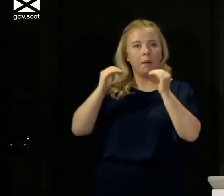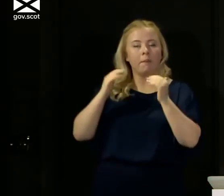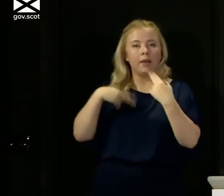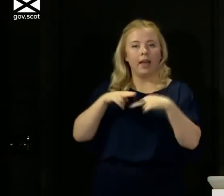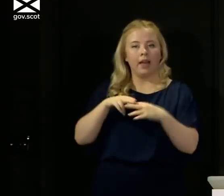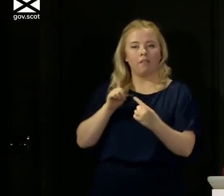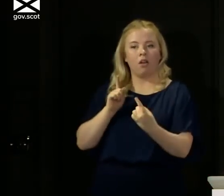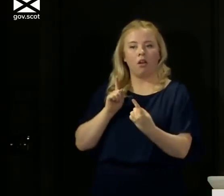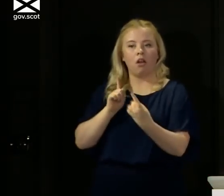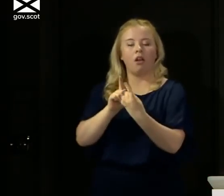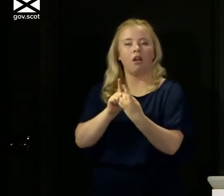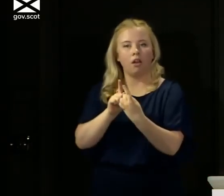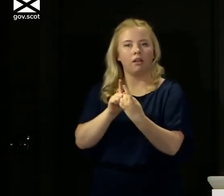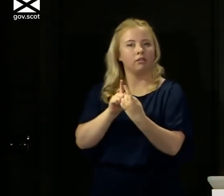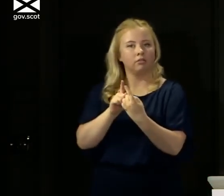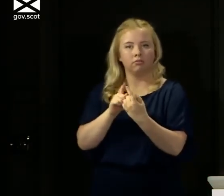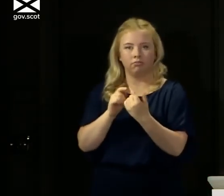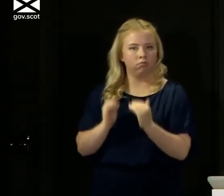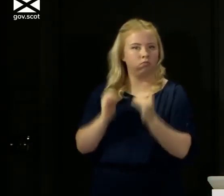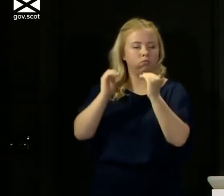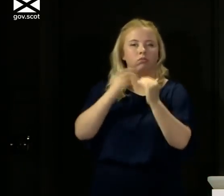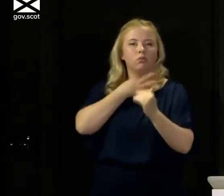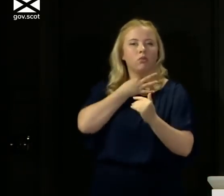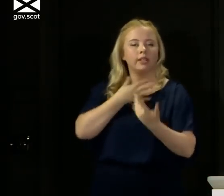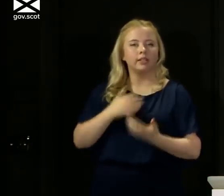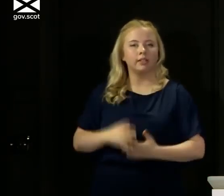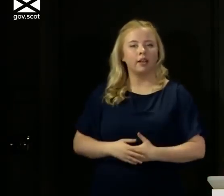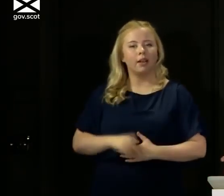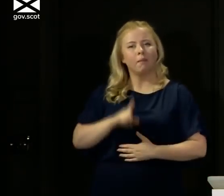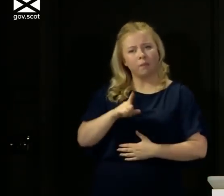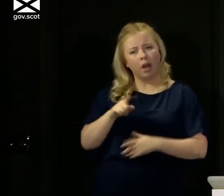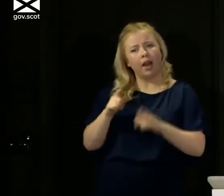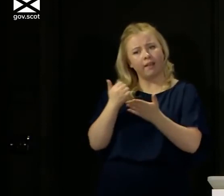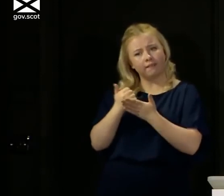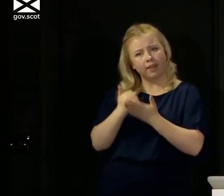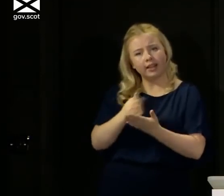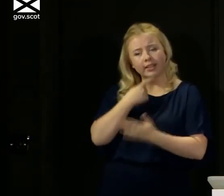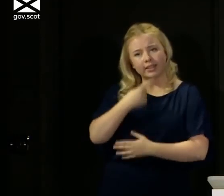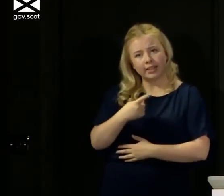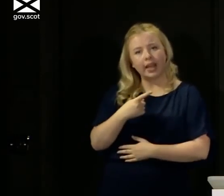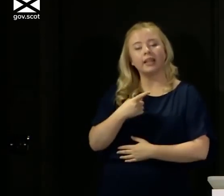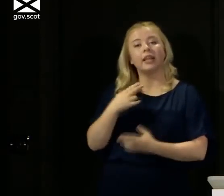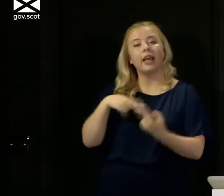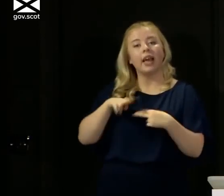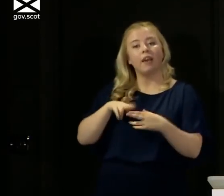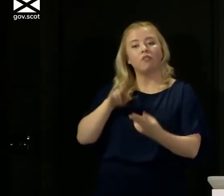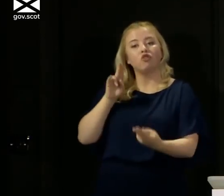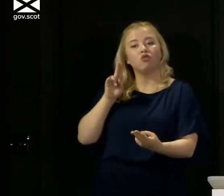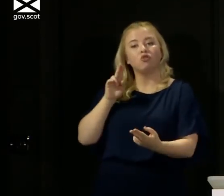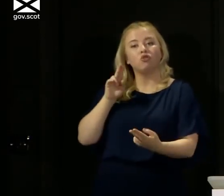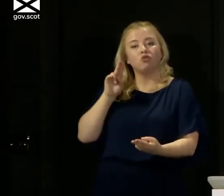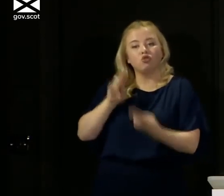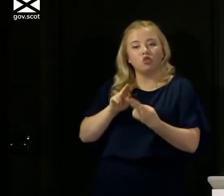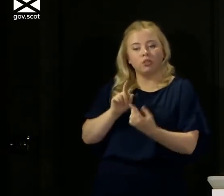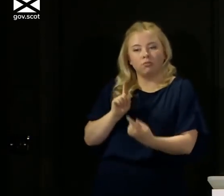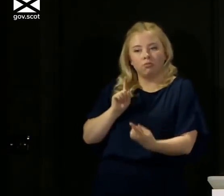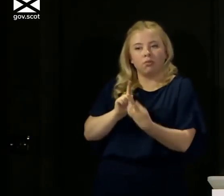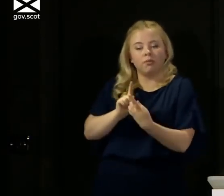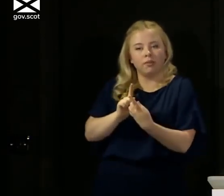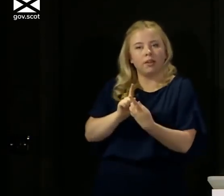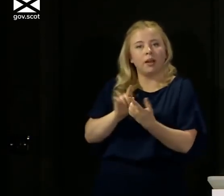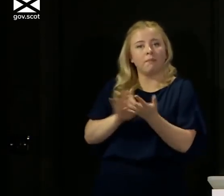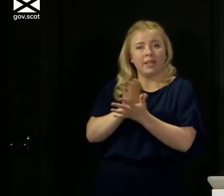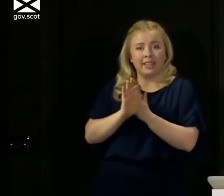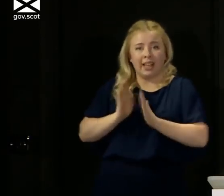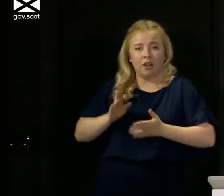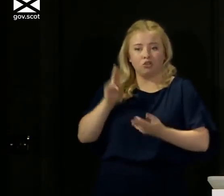1 metre. But also what the advice says is that these are not simple equations. If you reduce the distance, then you probably also have to reduce the time.